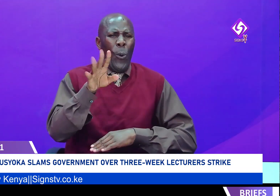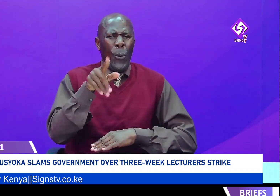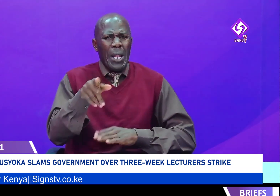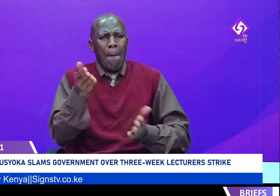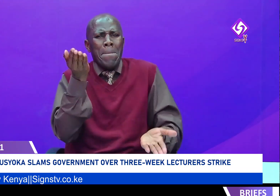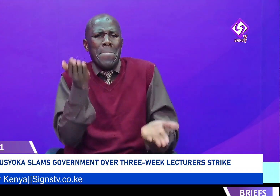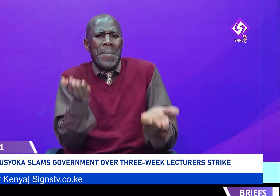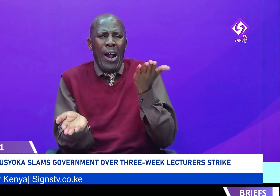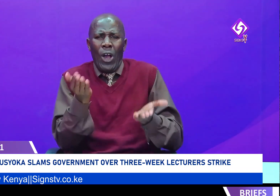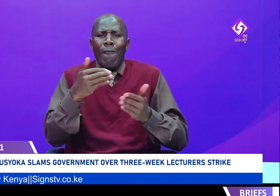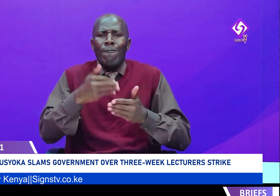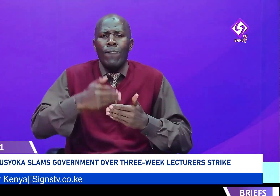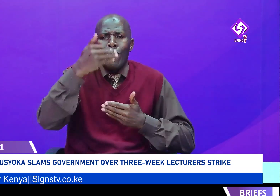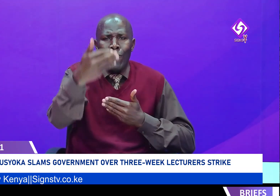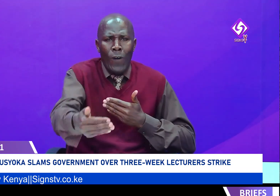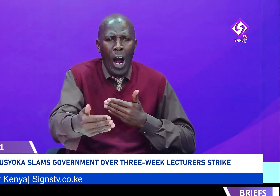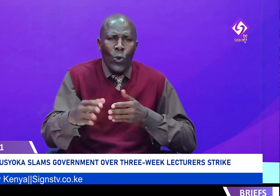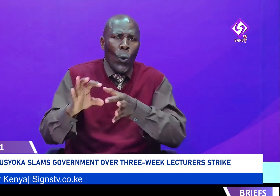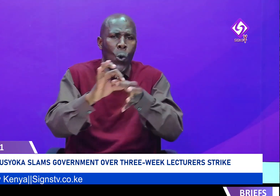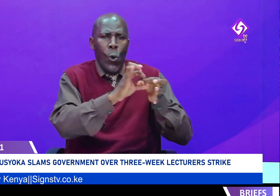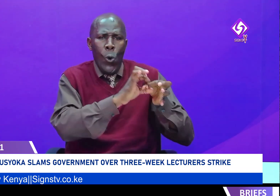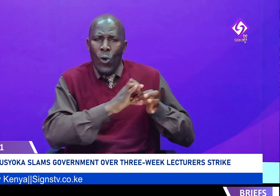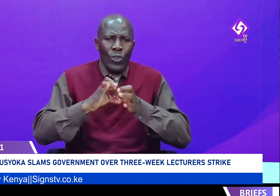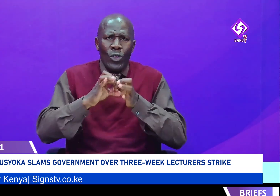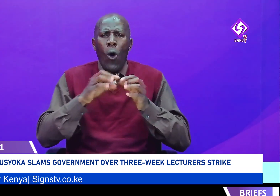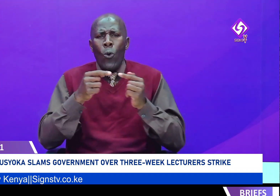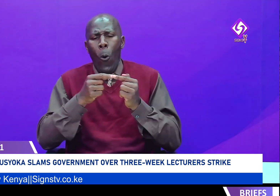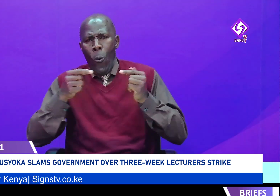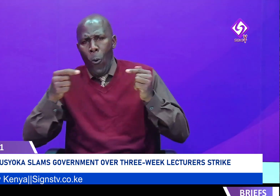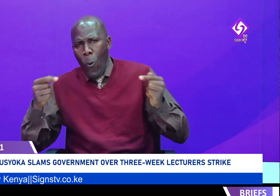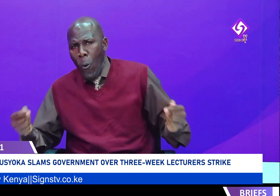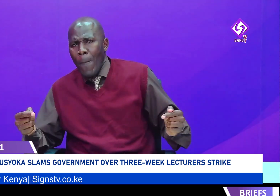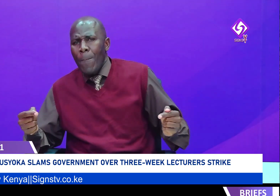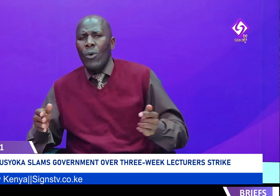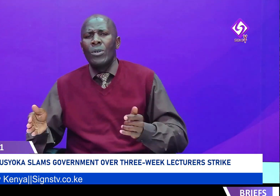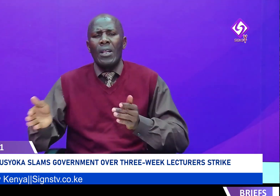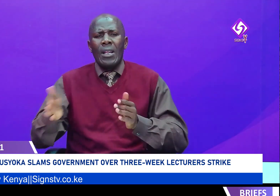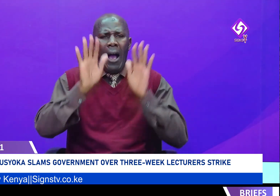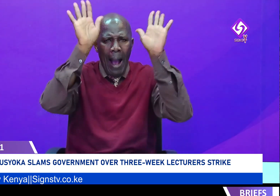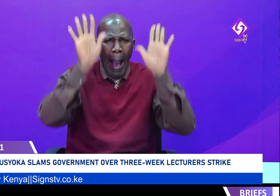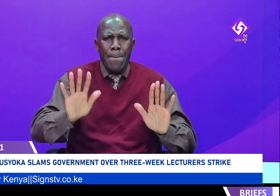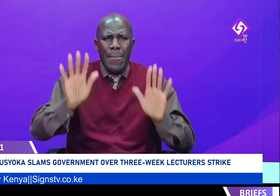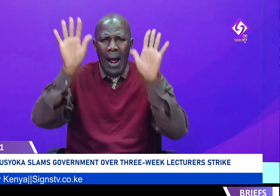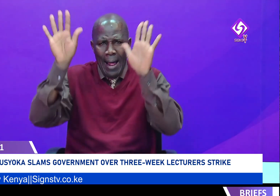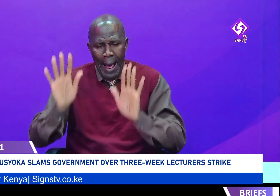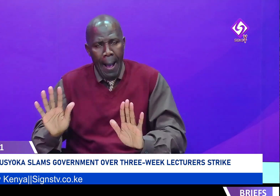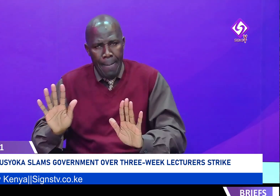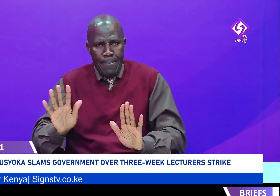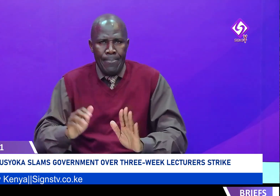and throwing their weight behind the united opposition campaign.